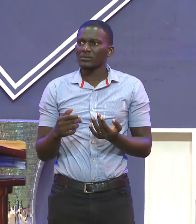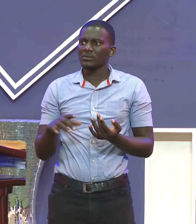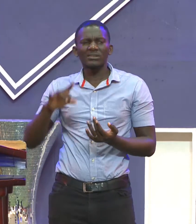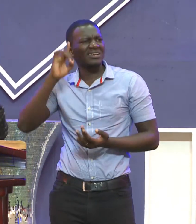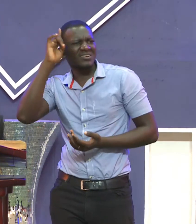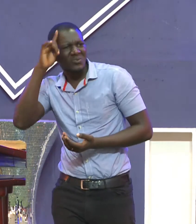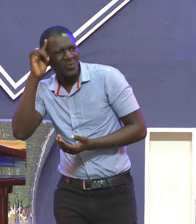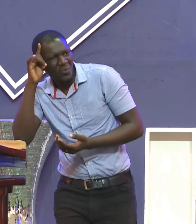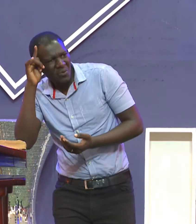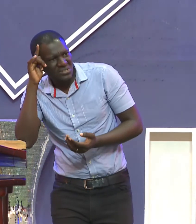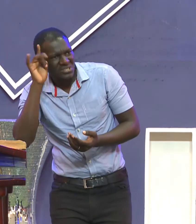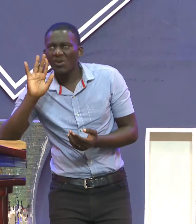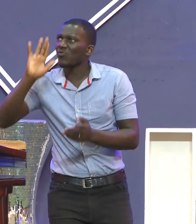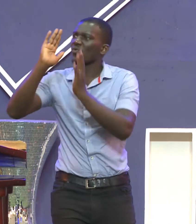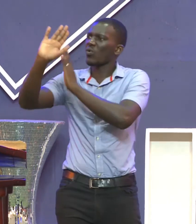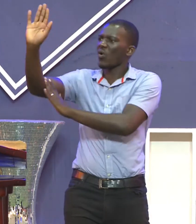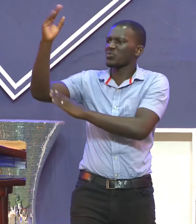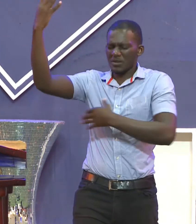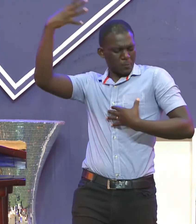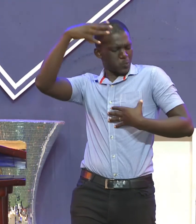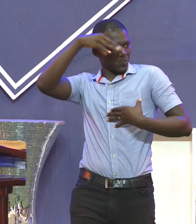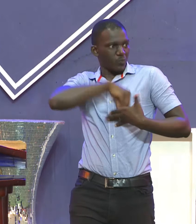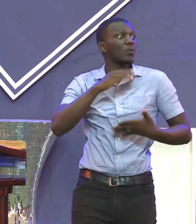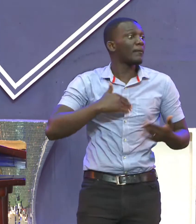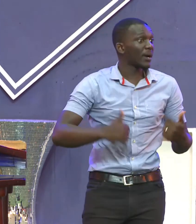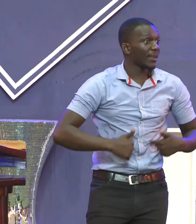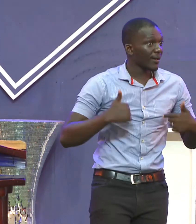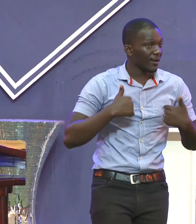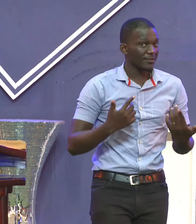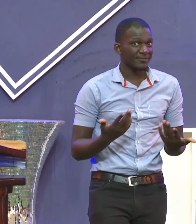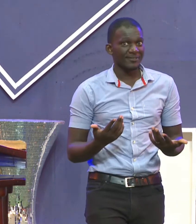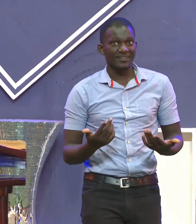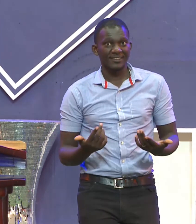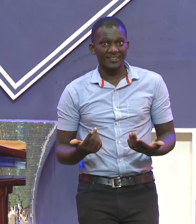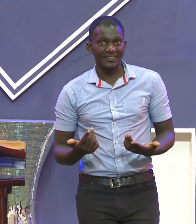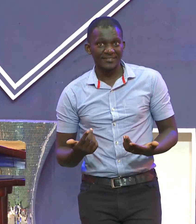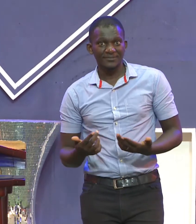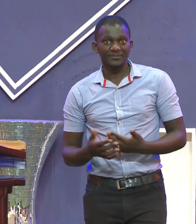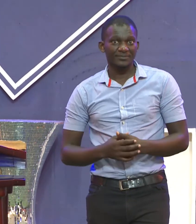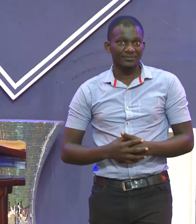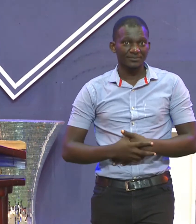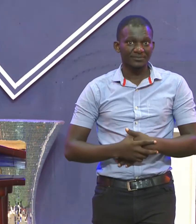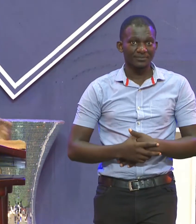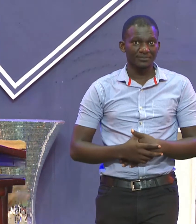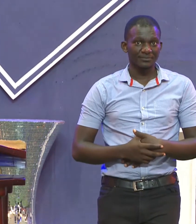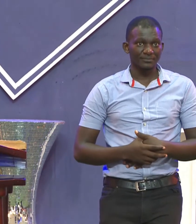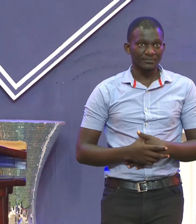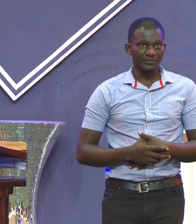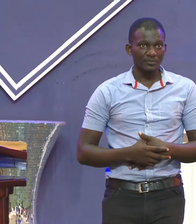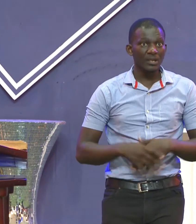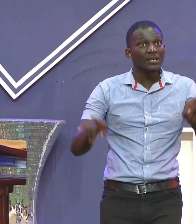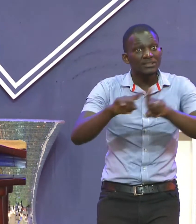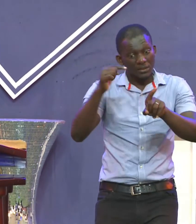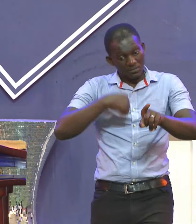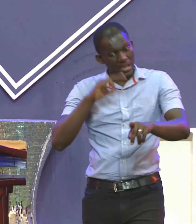prayer, and I understand the perception, the mindset, and what God wants me to do in my